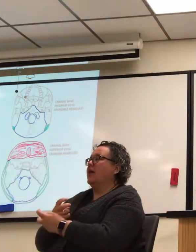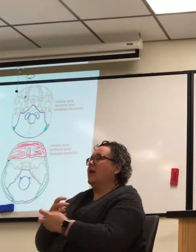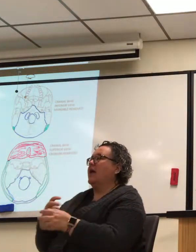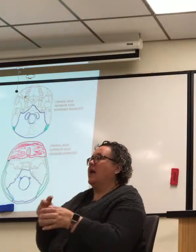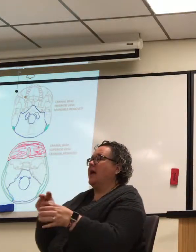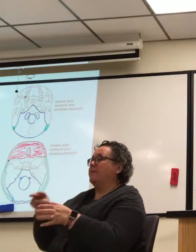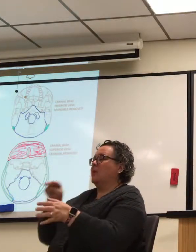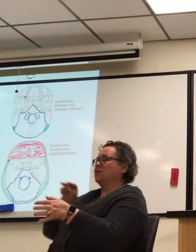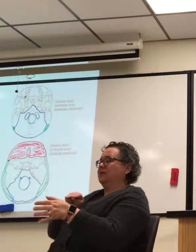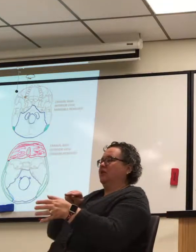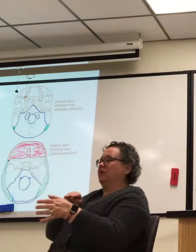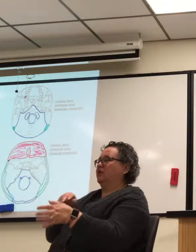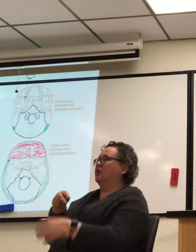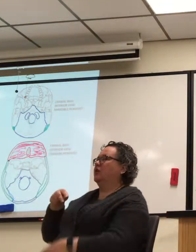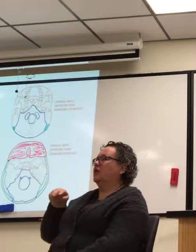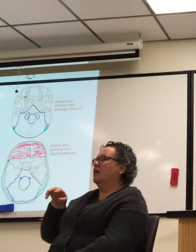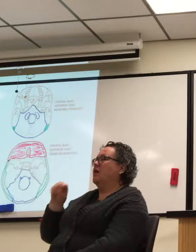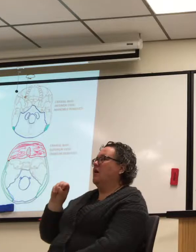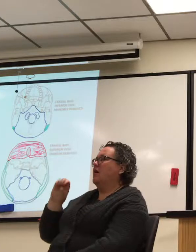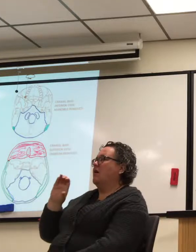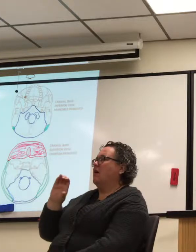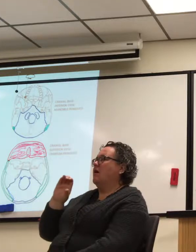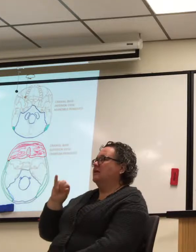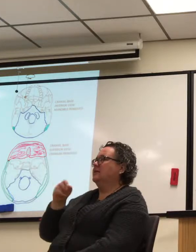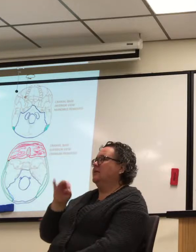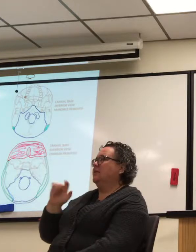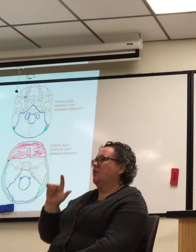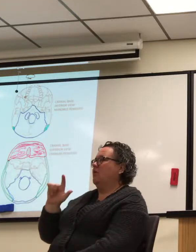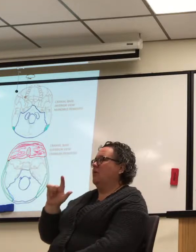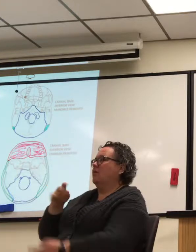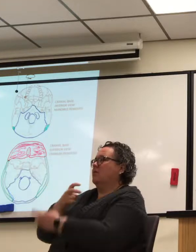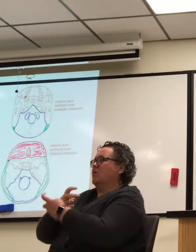skull, occipital bone. Okay.